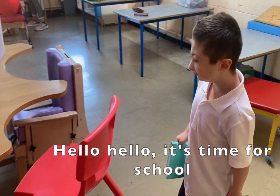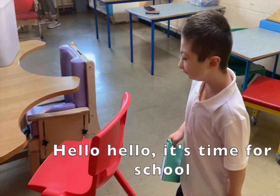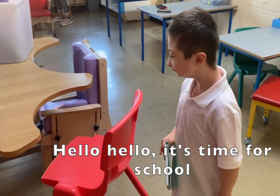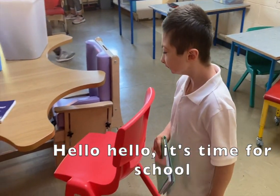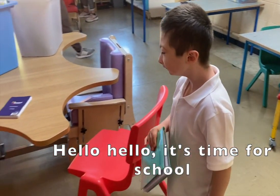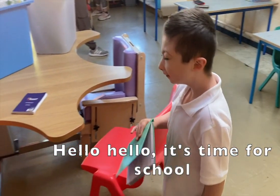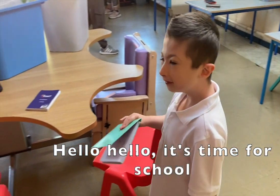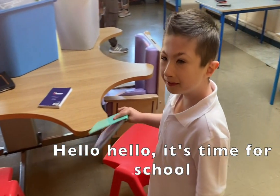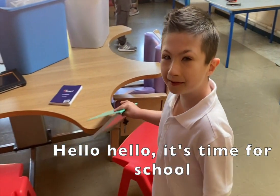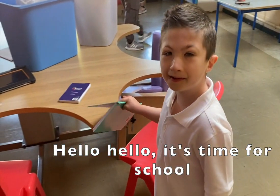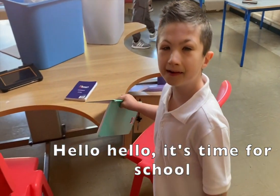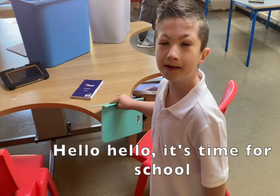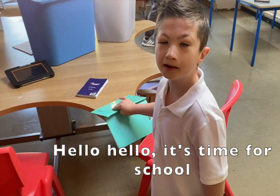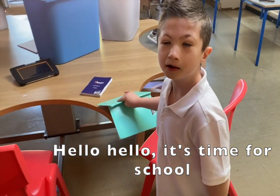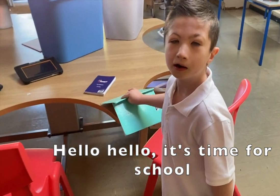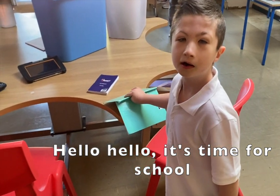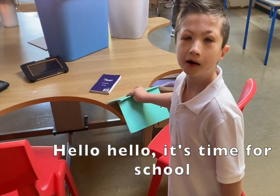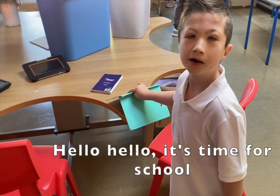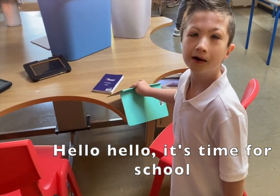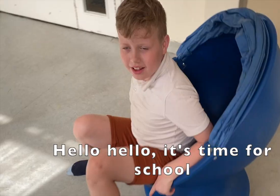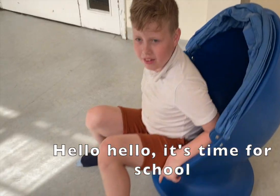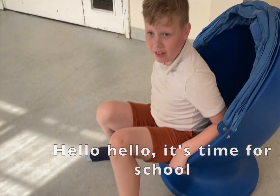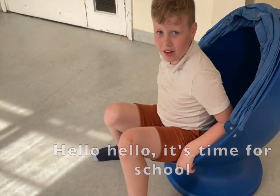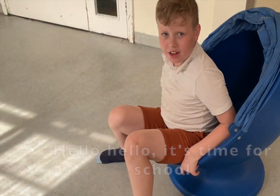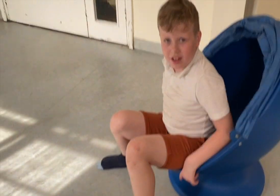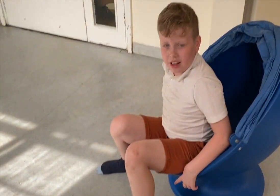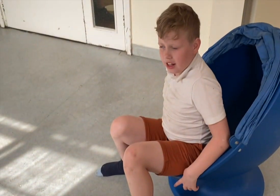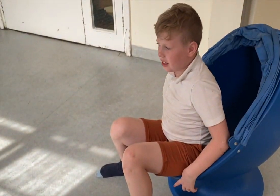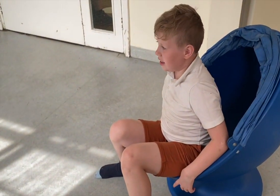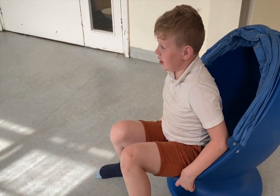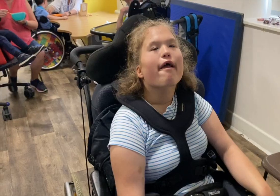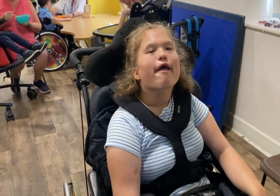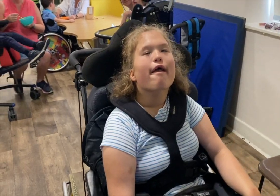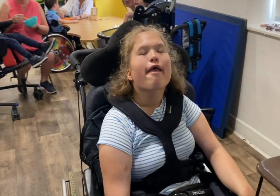hello, it's time for school.